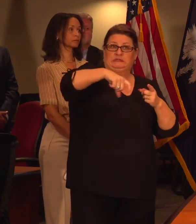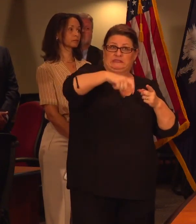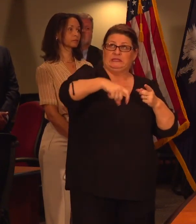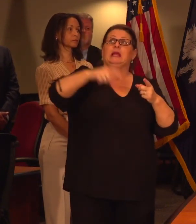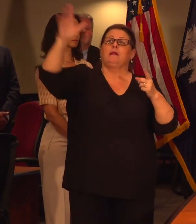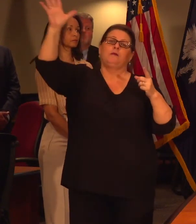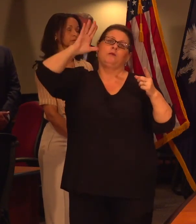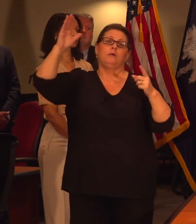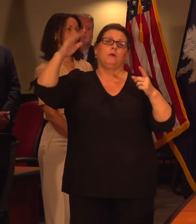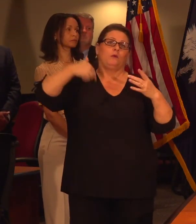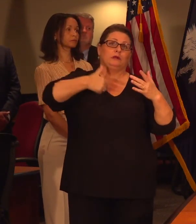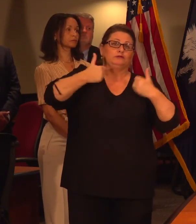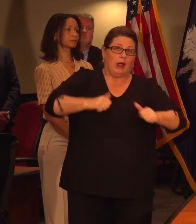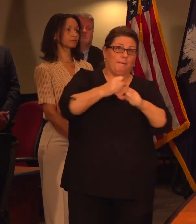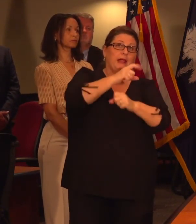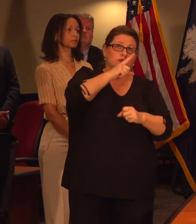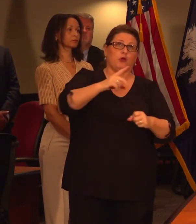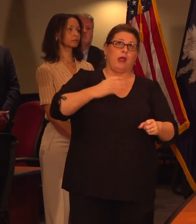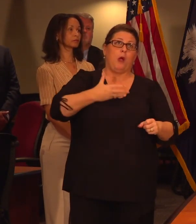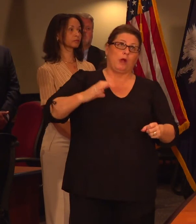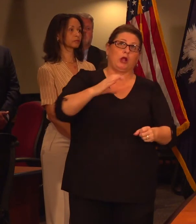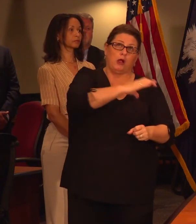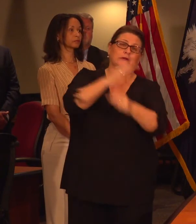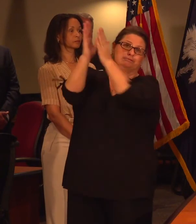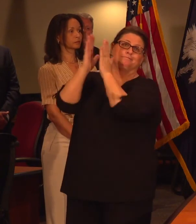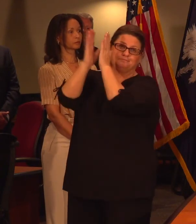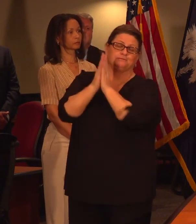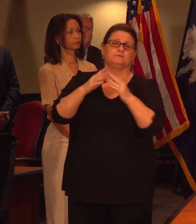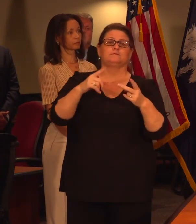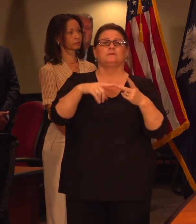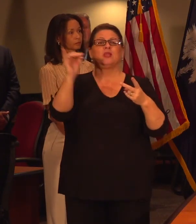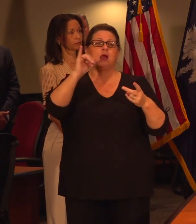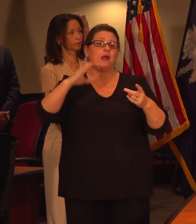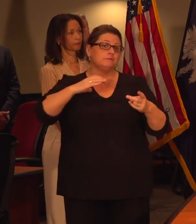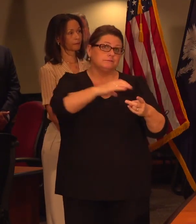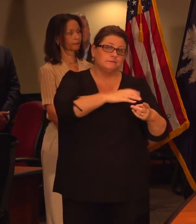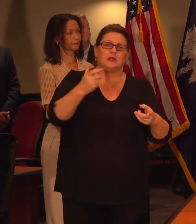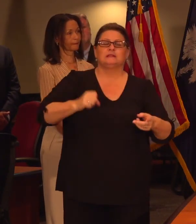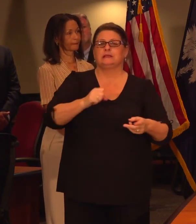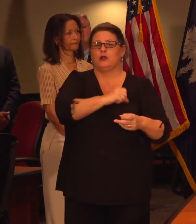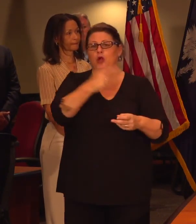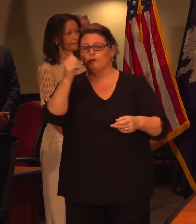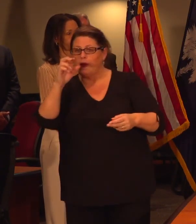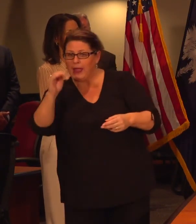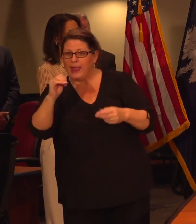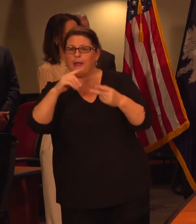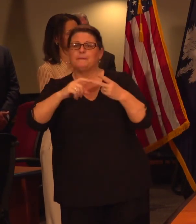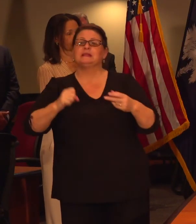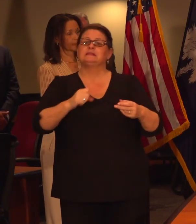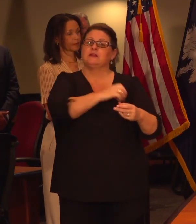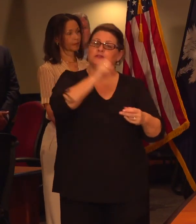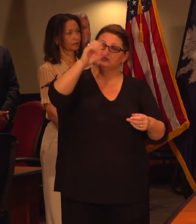working vigilantly with our congressional delegation, Senator Graham, Senator Scott, all the others, to see